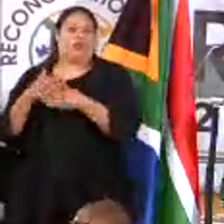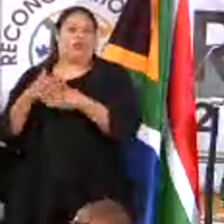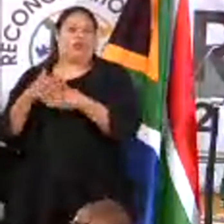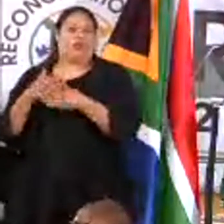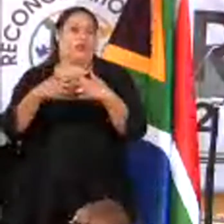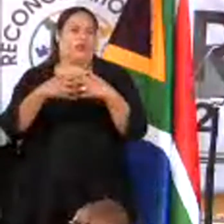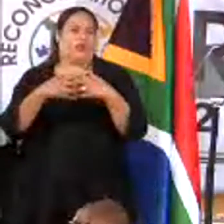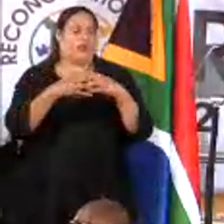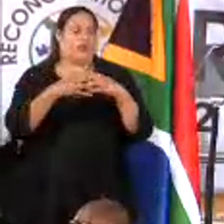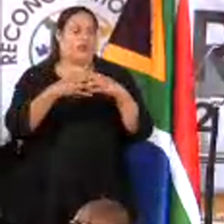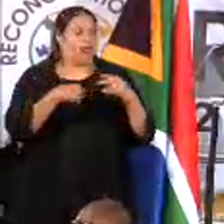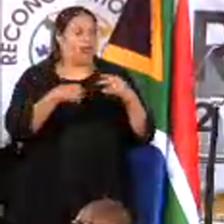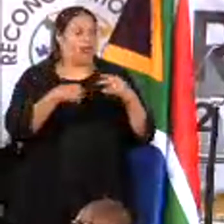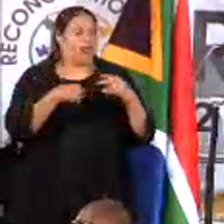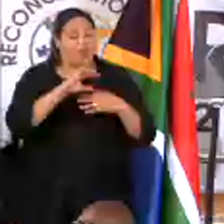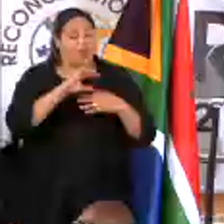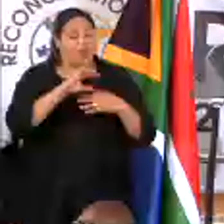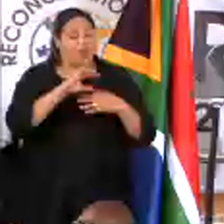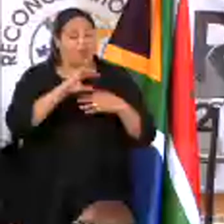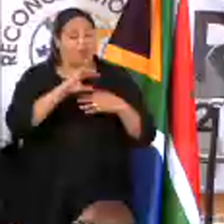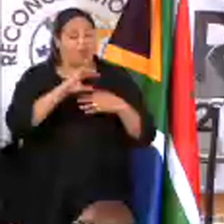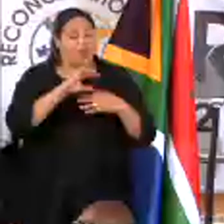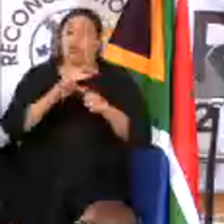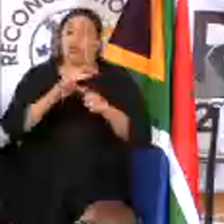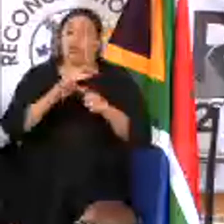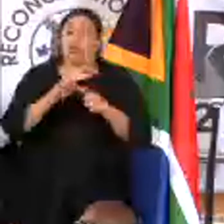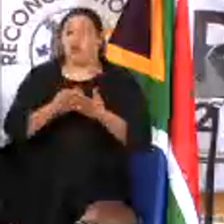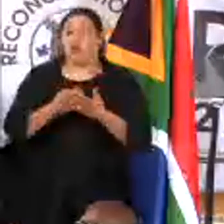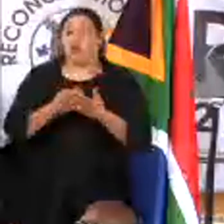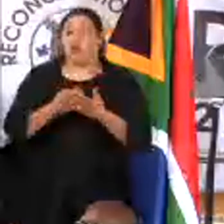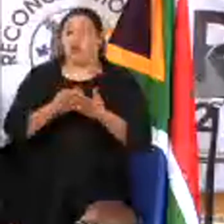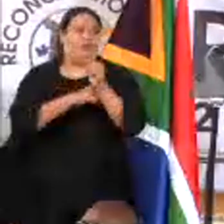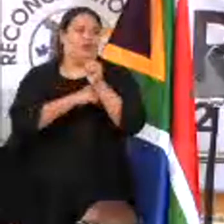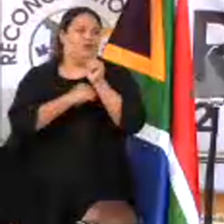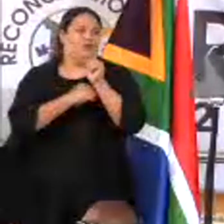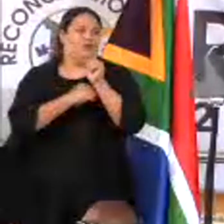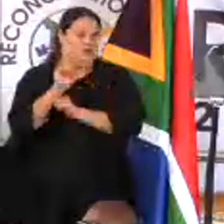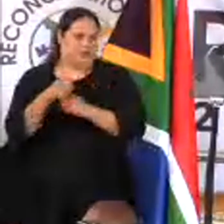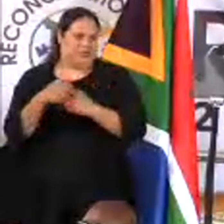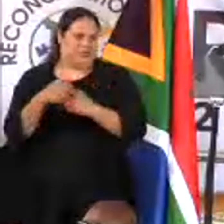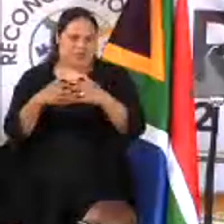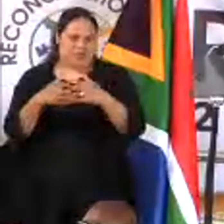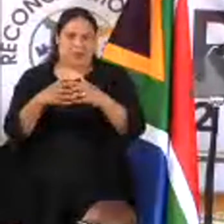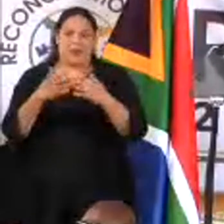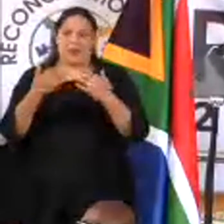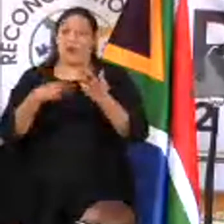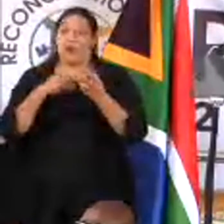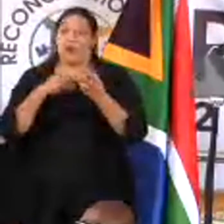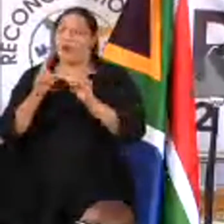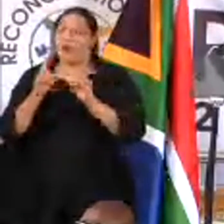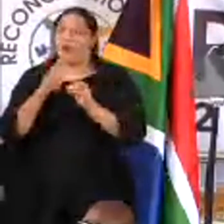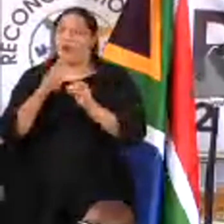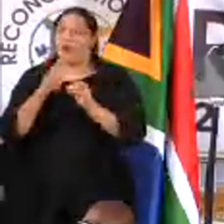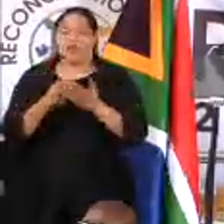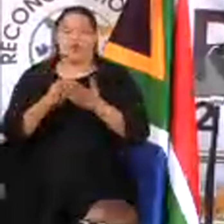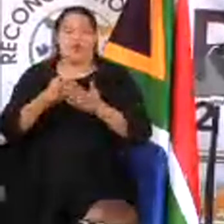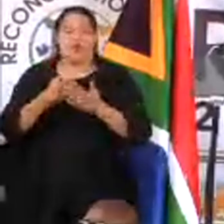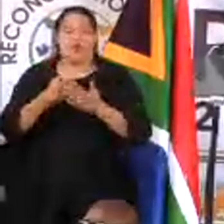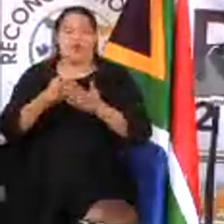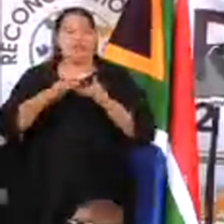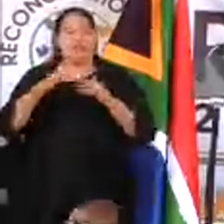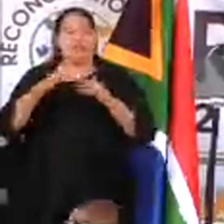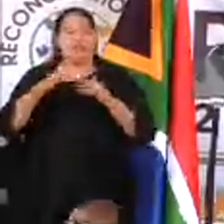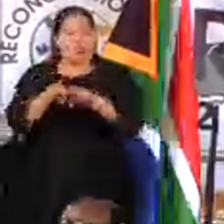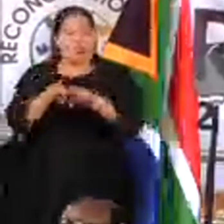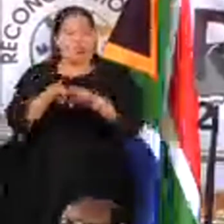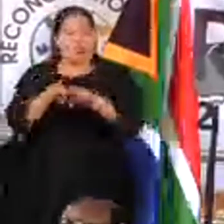are investing in social and economic infrastructure. We are making our economy more